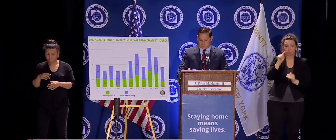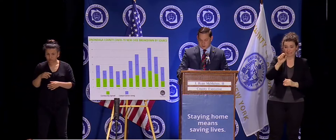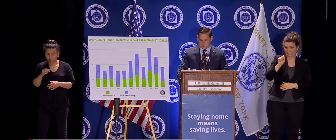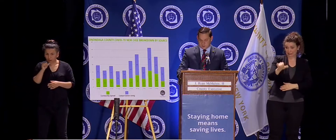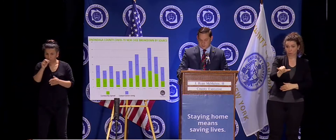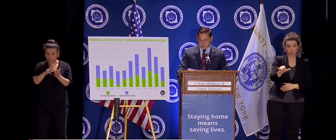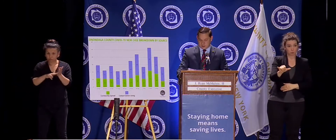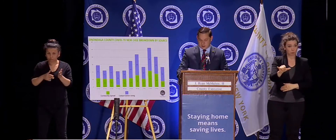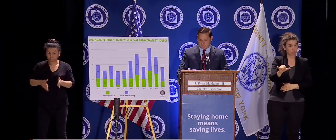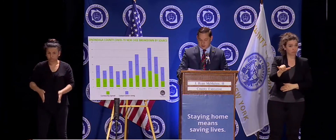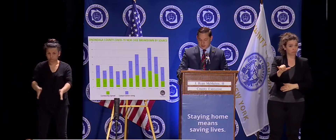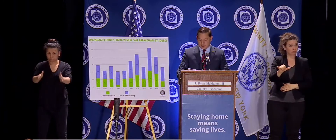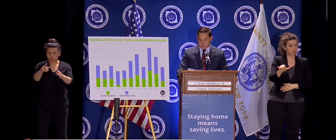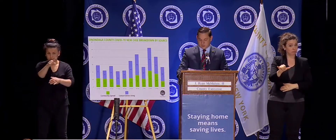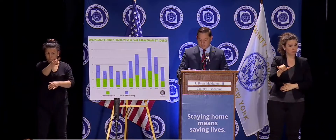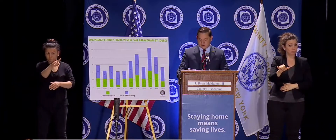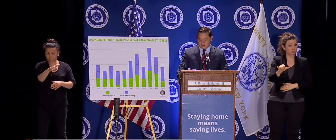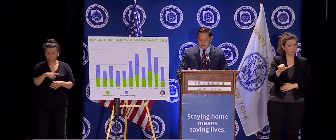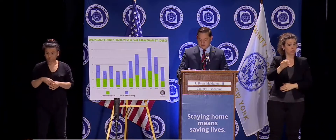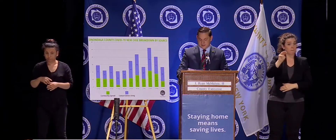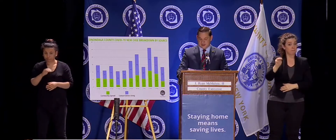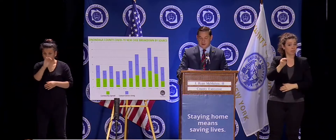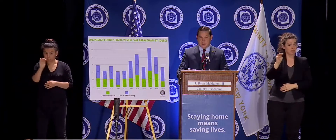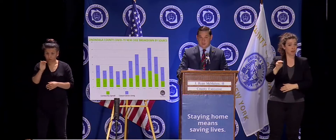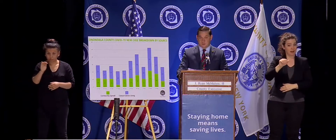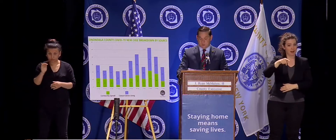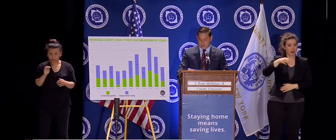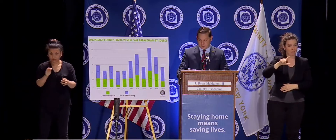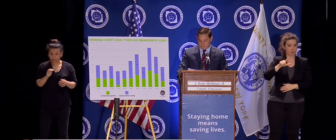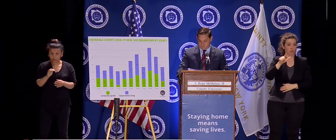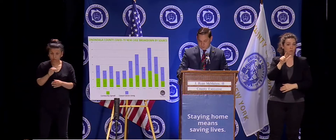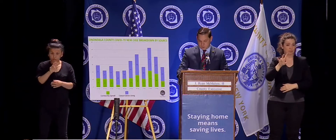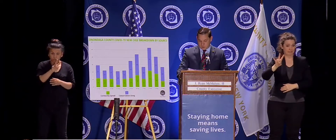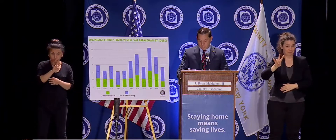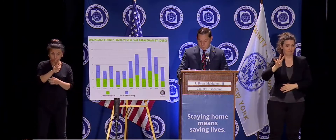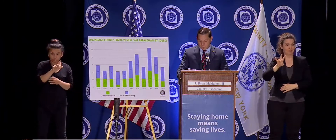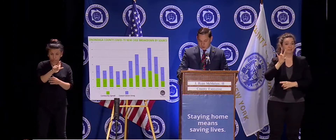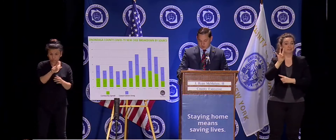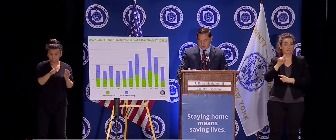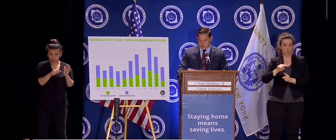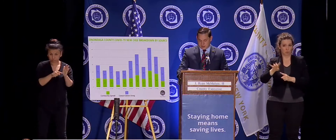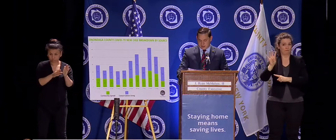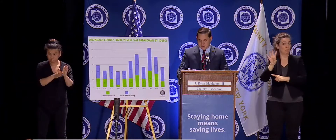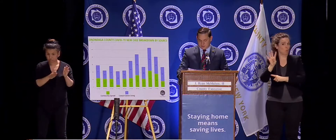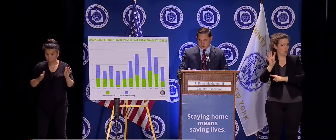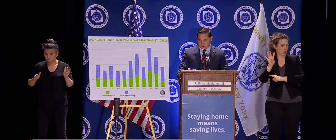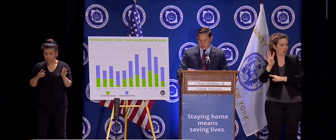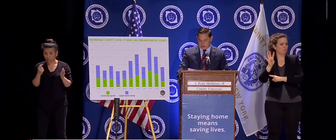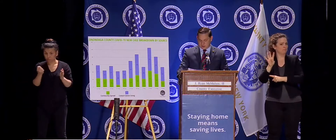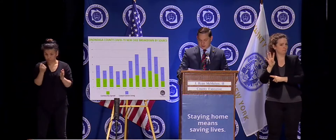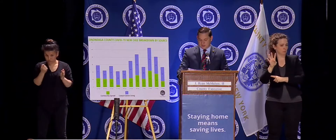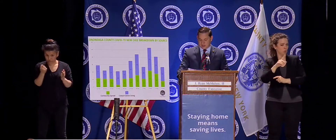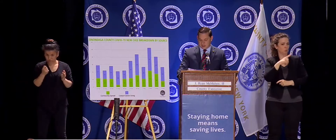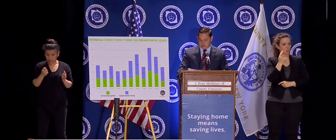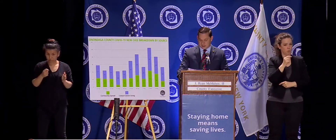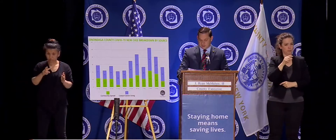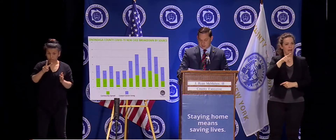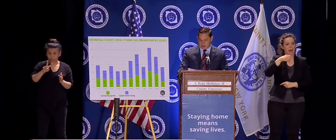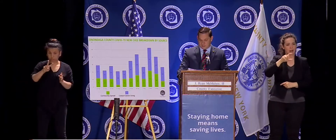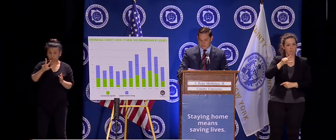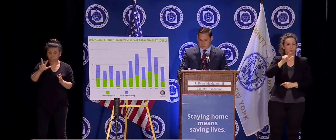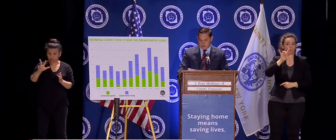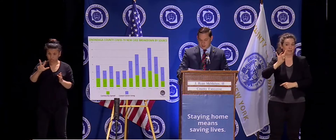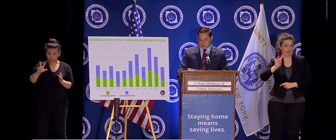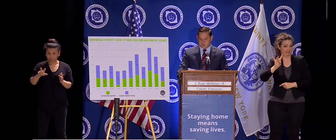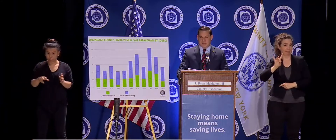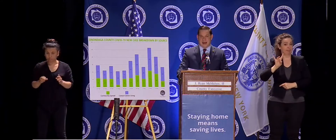the hours of Monday, April 27th, 7 a.m. to 4 p.m., or Tuesday, April 28th, 11 a.m. to 7